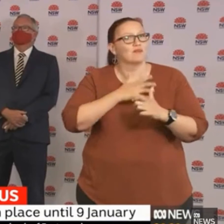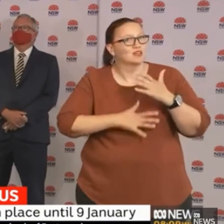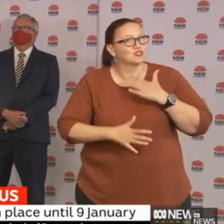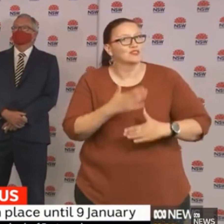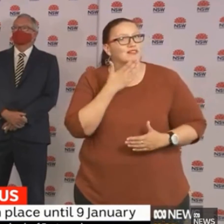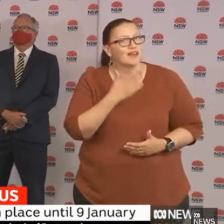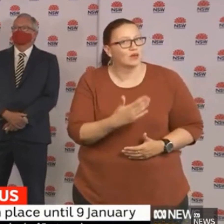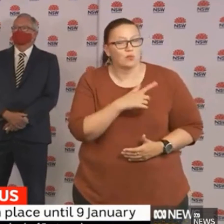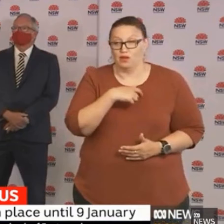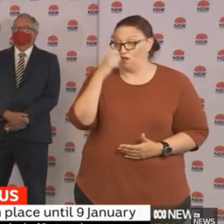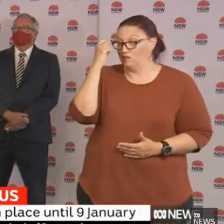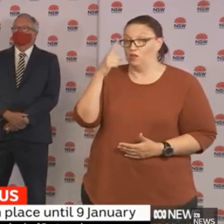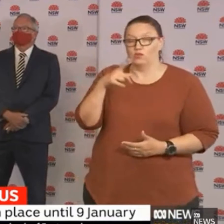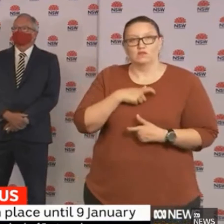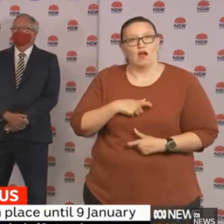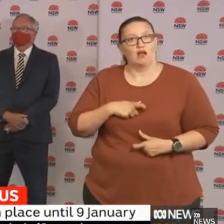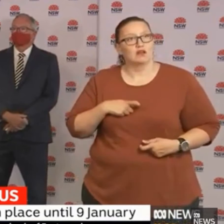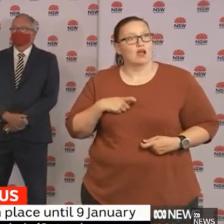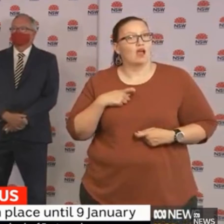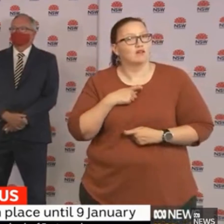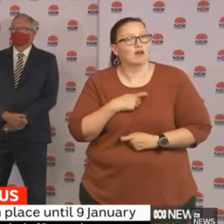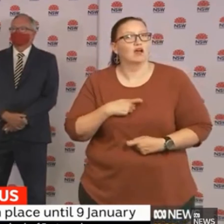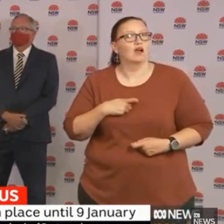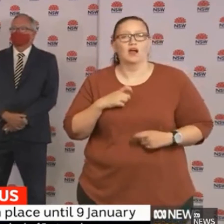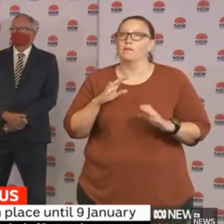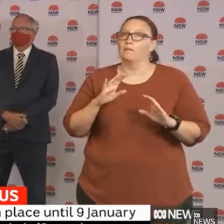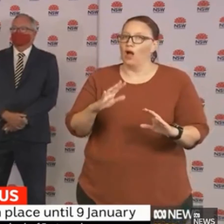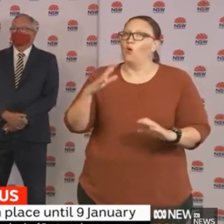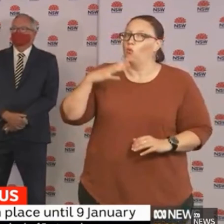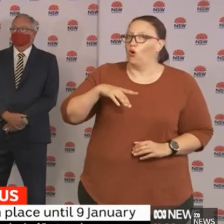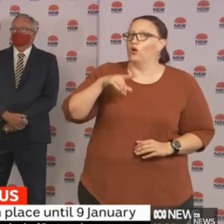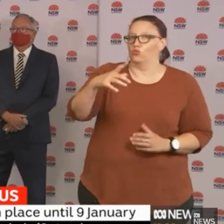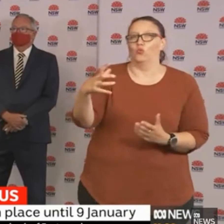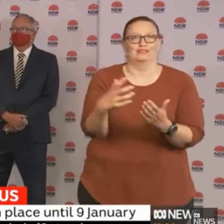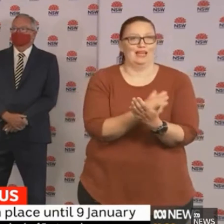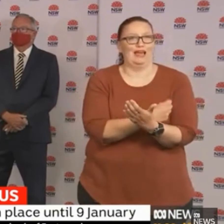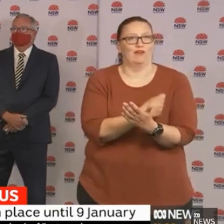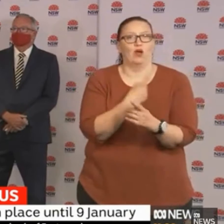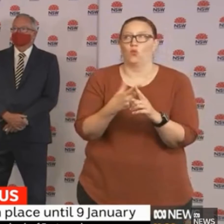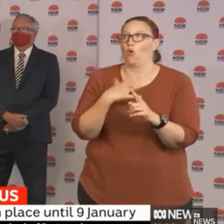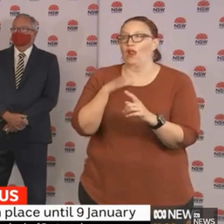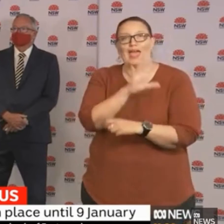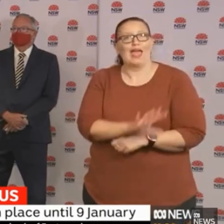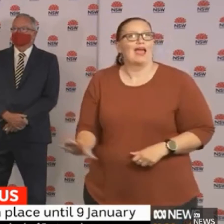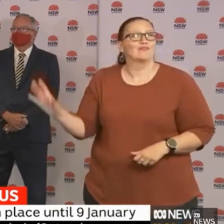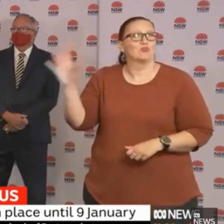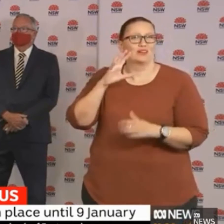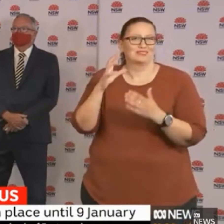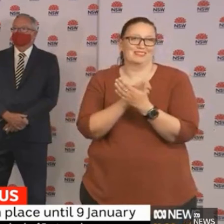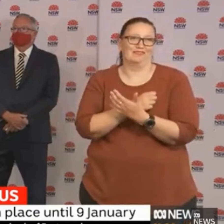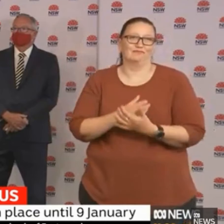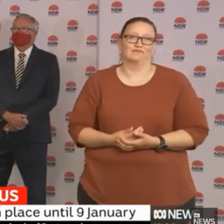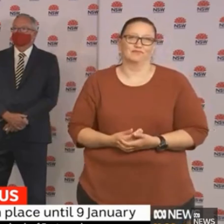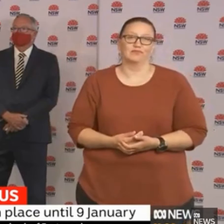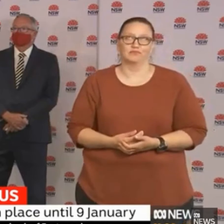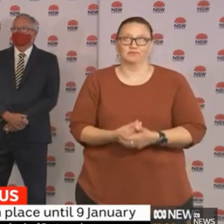and we appreciate frustration levels are increasing, but this is to keep you safe and everybody else safe. And we're going to reevaluate on the morning of the 2nd what happens